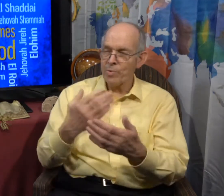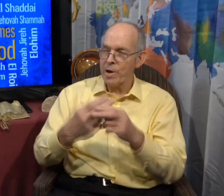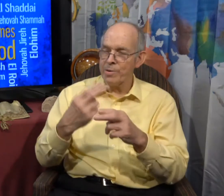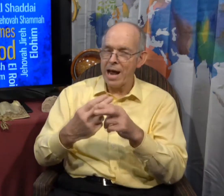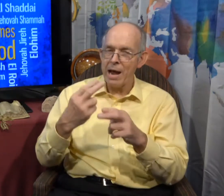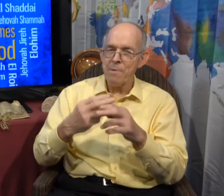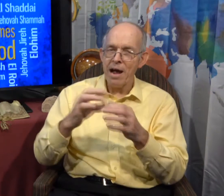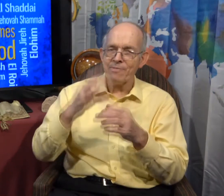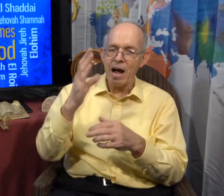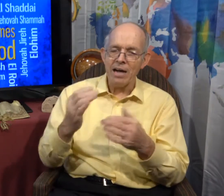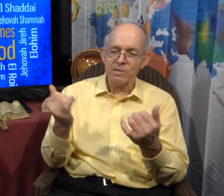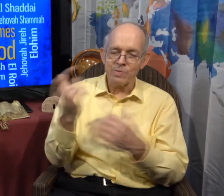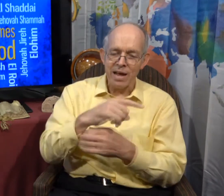New name I've got today.